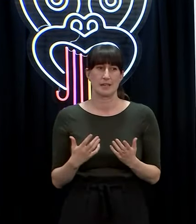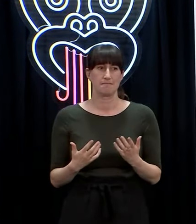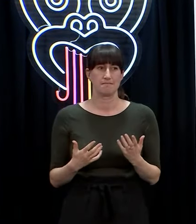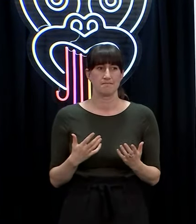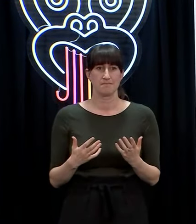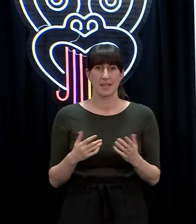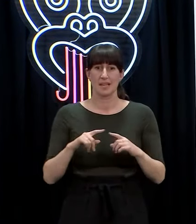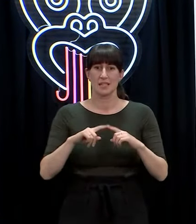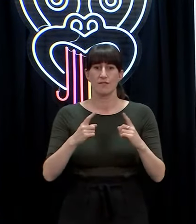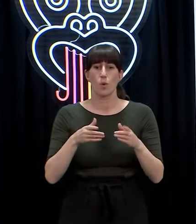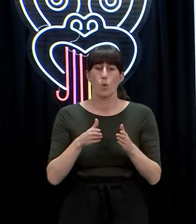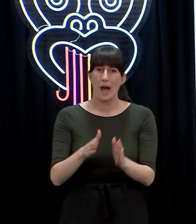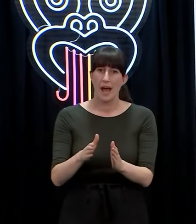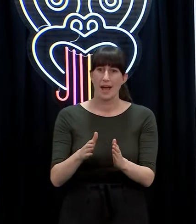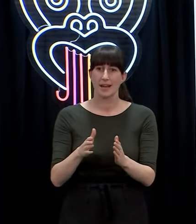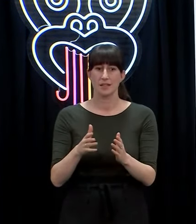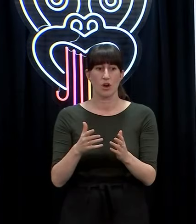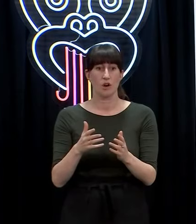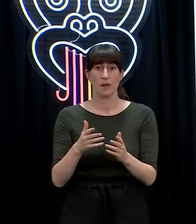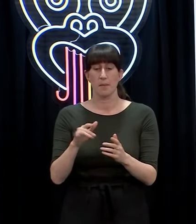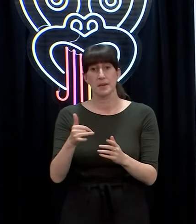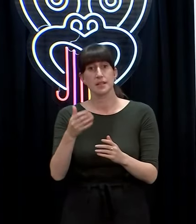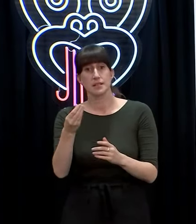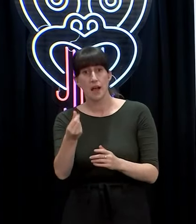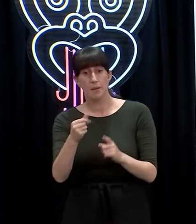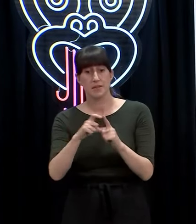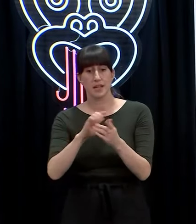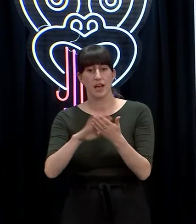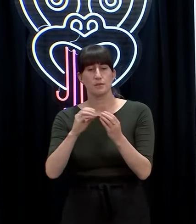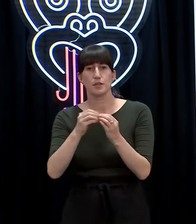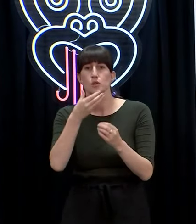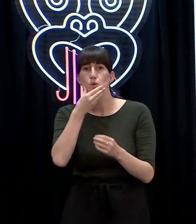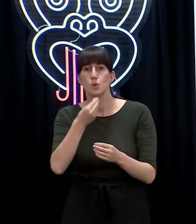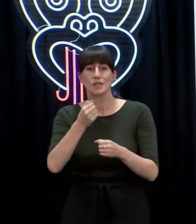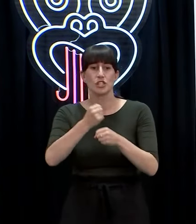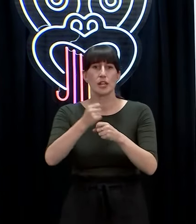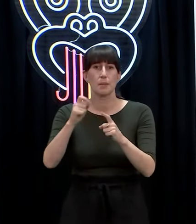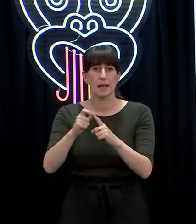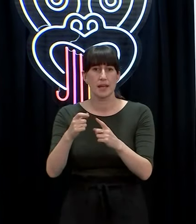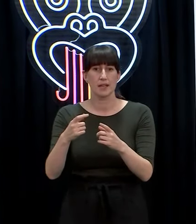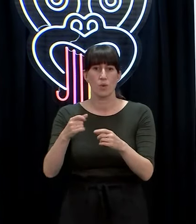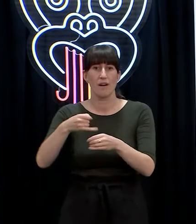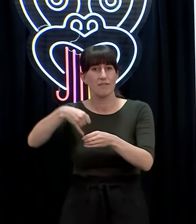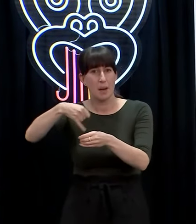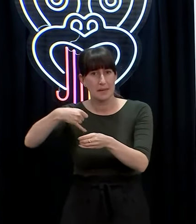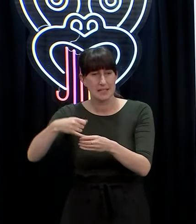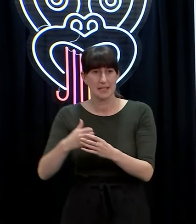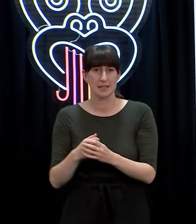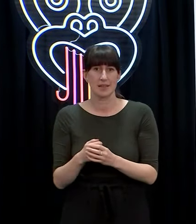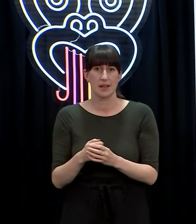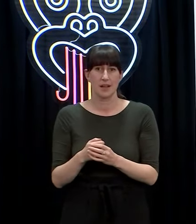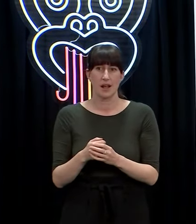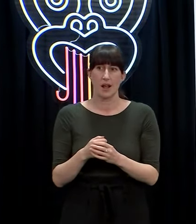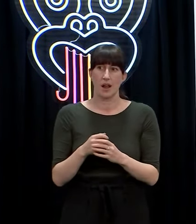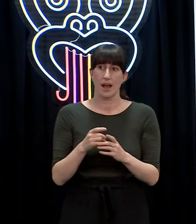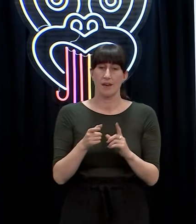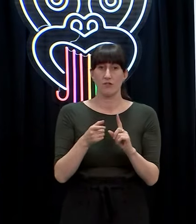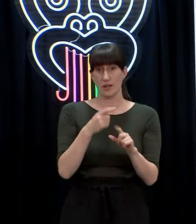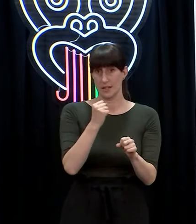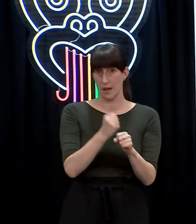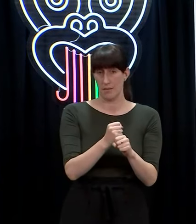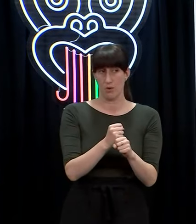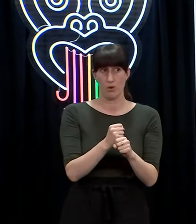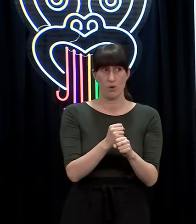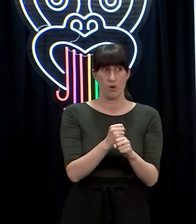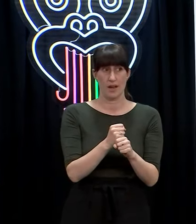are bringing on general practices, pharmacies and different approaches. And I guess if you look at, say, some of our